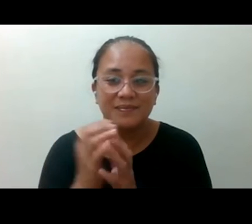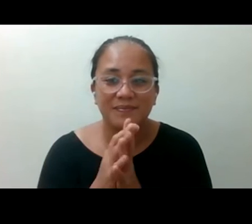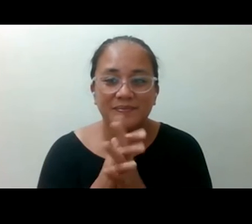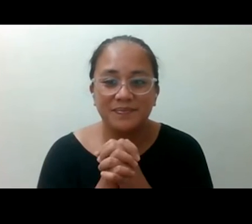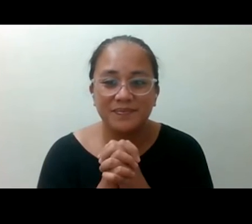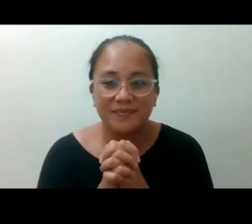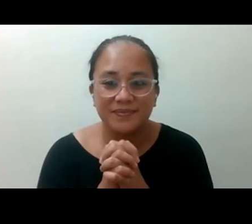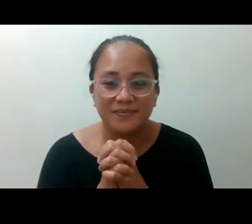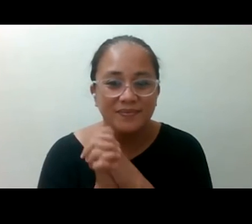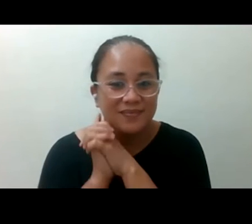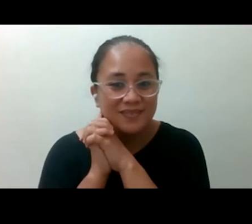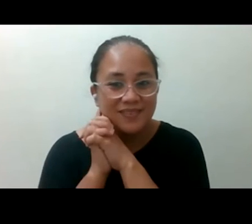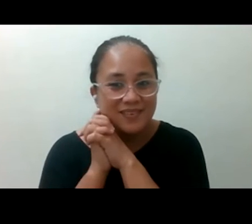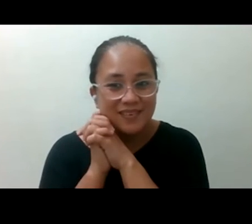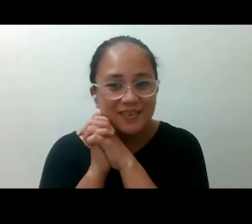Nat is saying March.